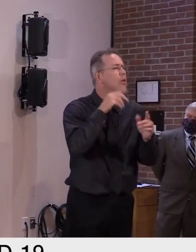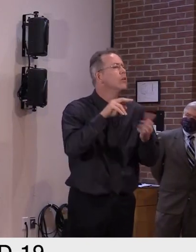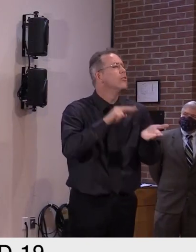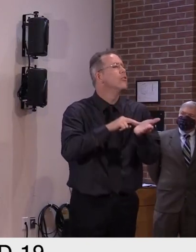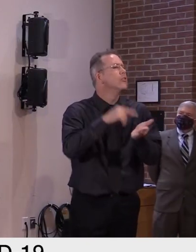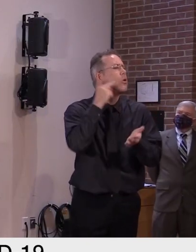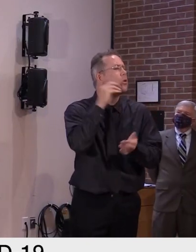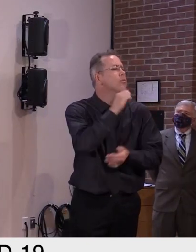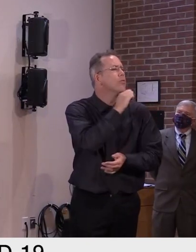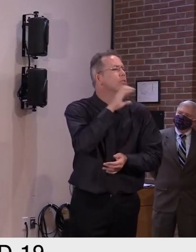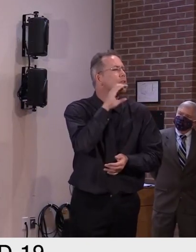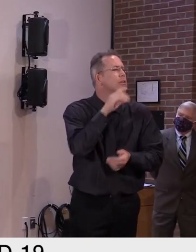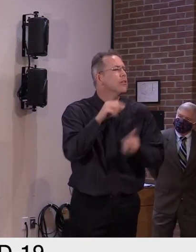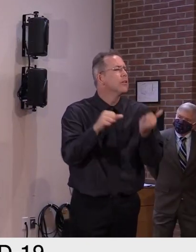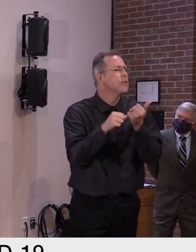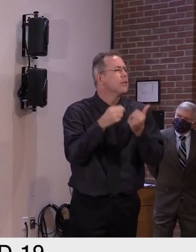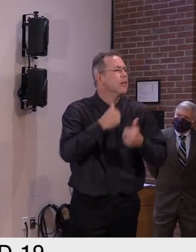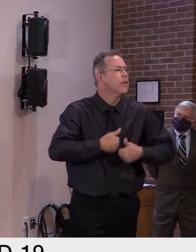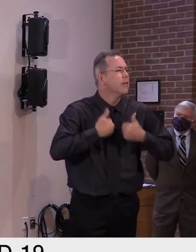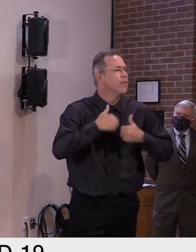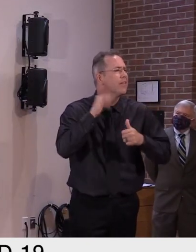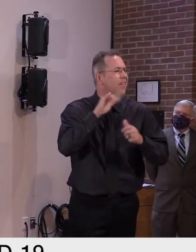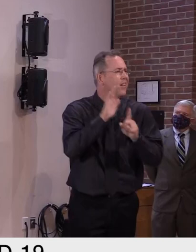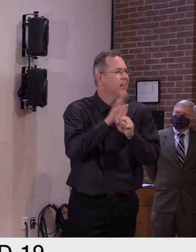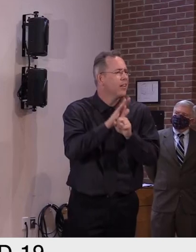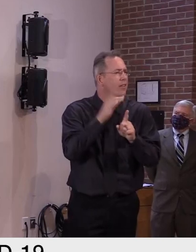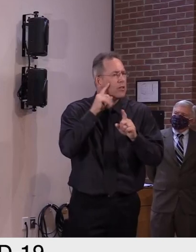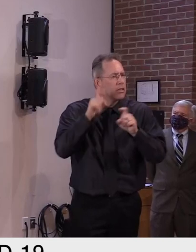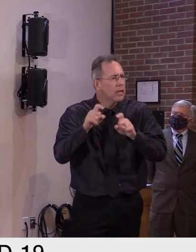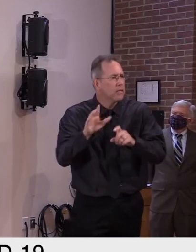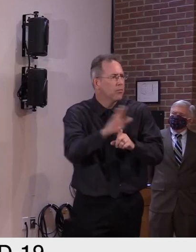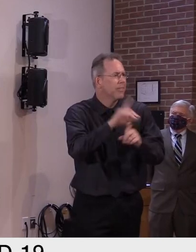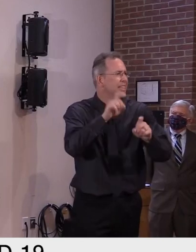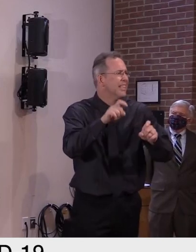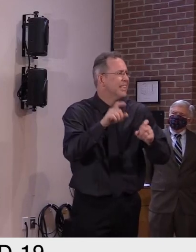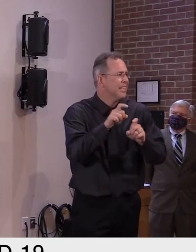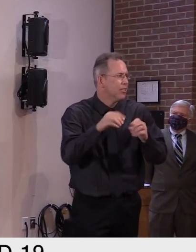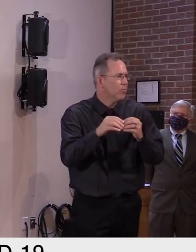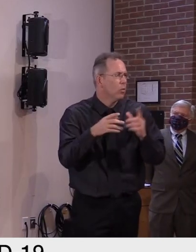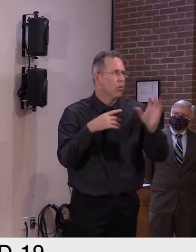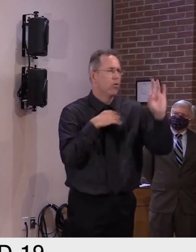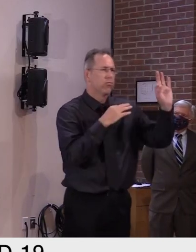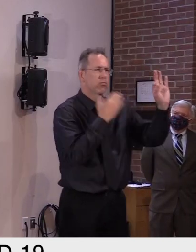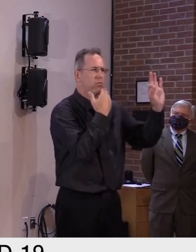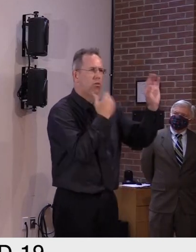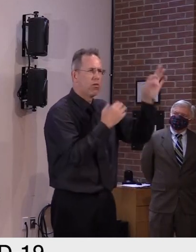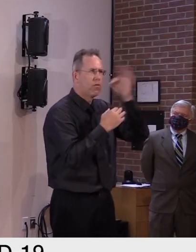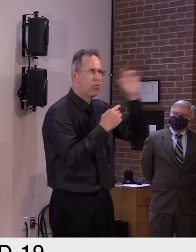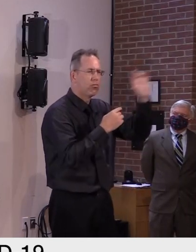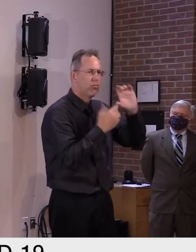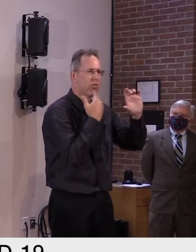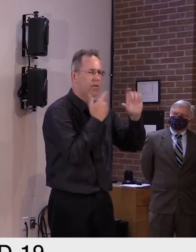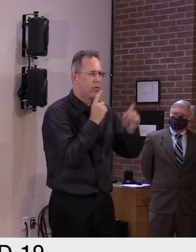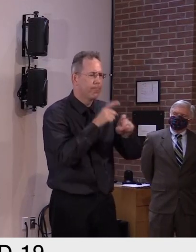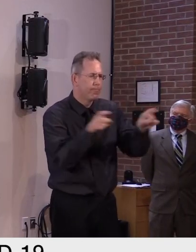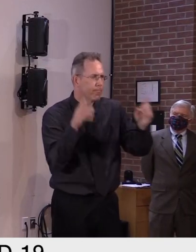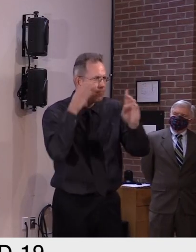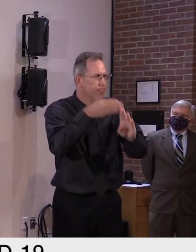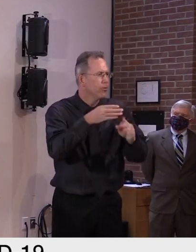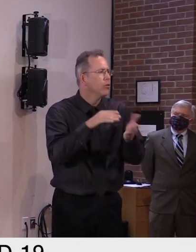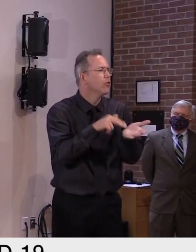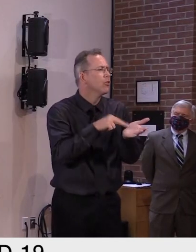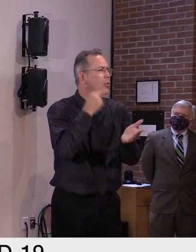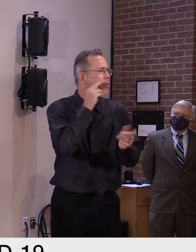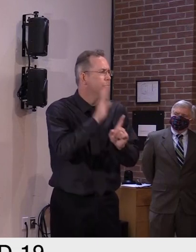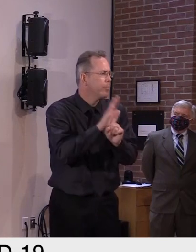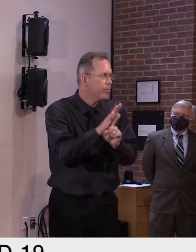that's working just fine, and will continue to work fine through the rest of this calendar year. We